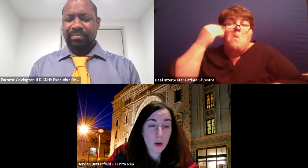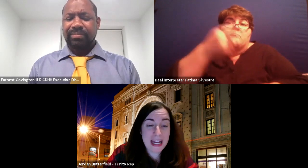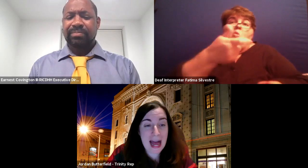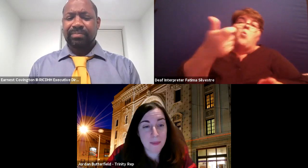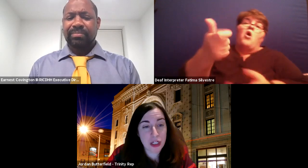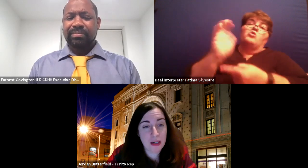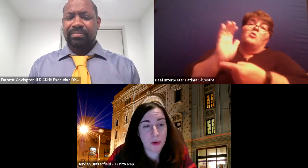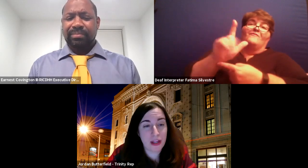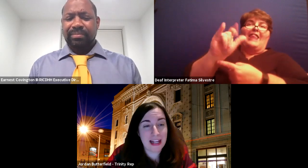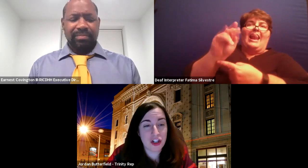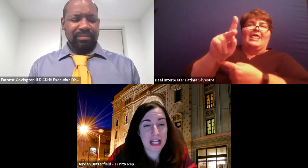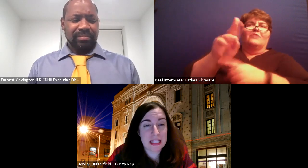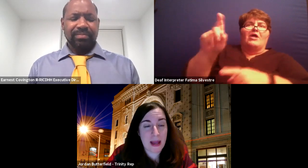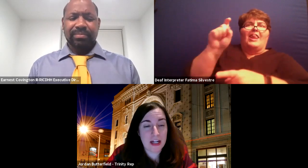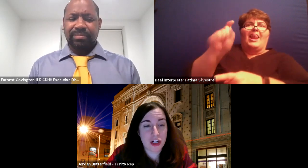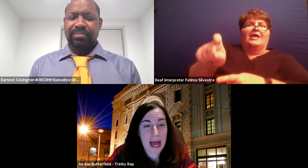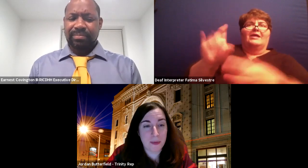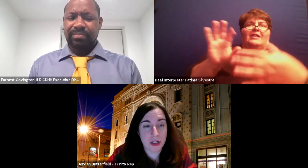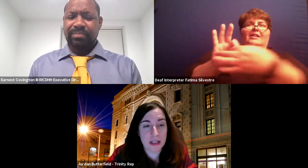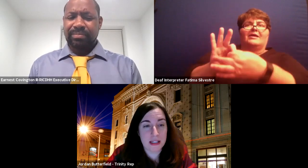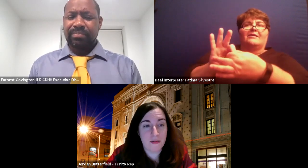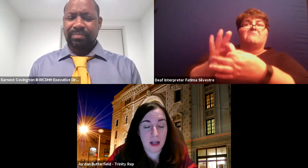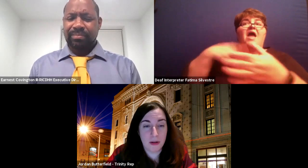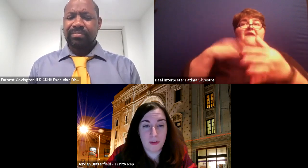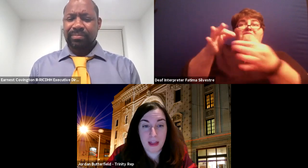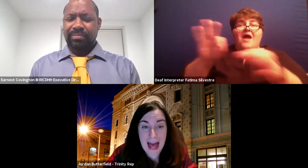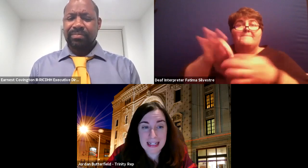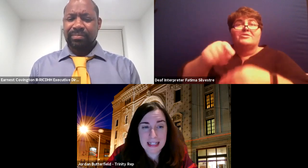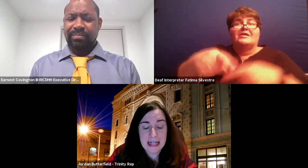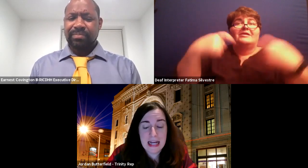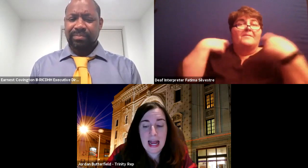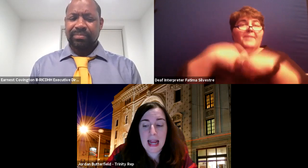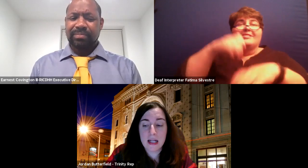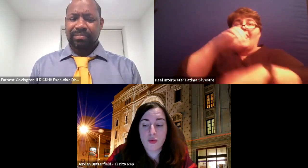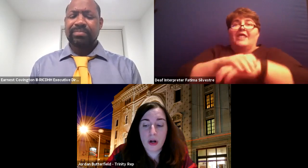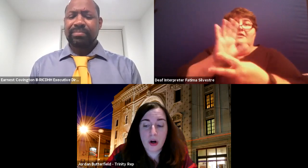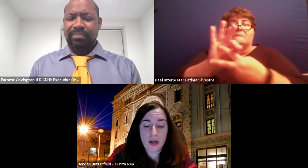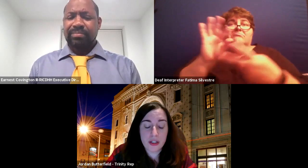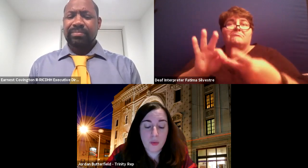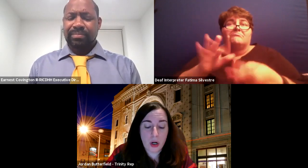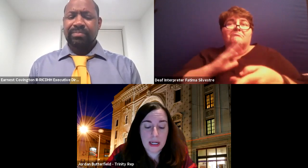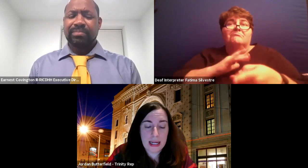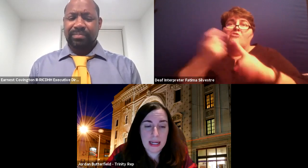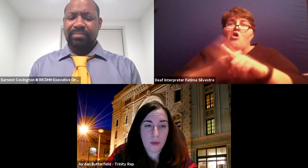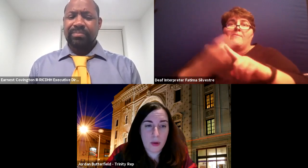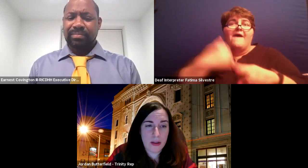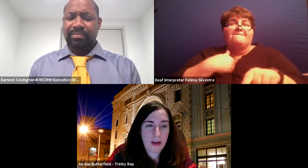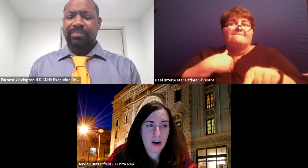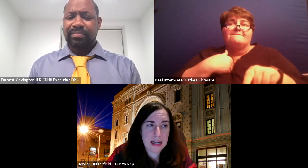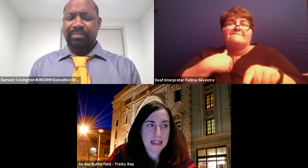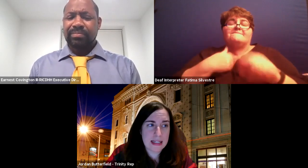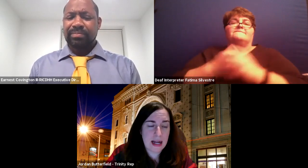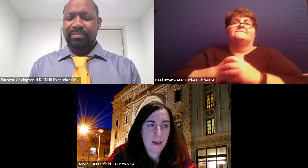And there will be captioning, both English and Spanish captions available for that. And we're also working